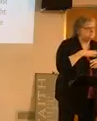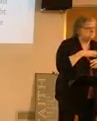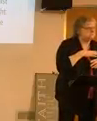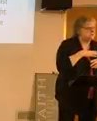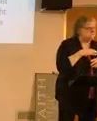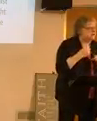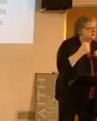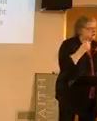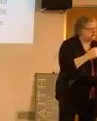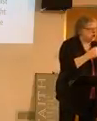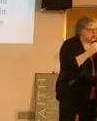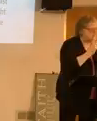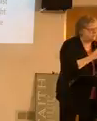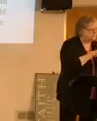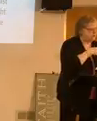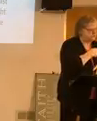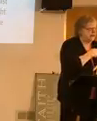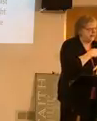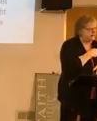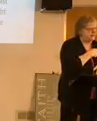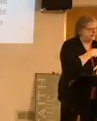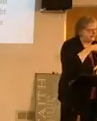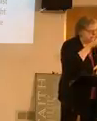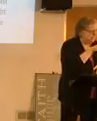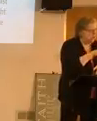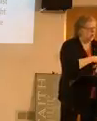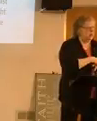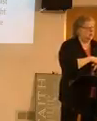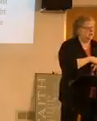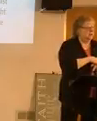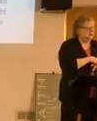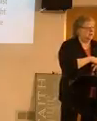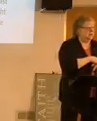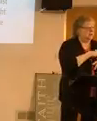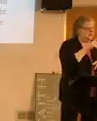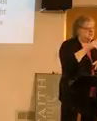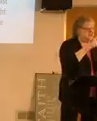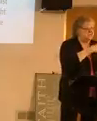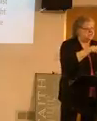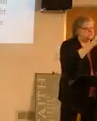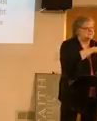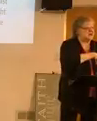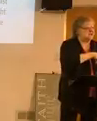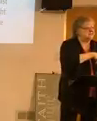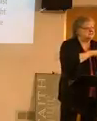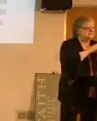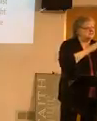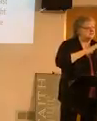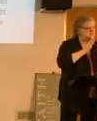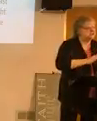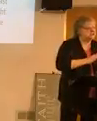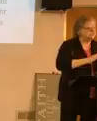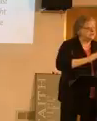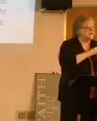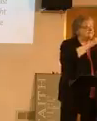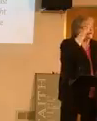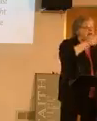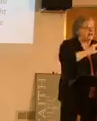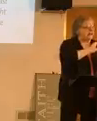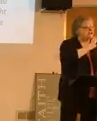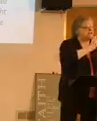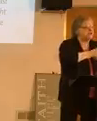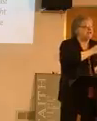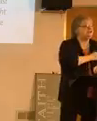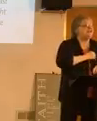very strong personality. He was a Pharisee, and yet look how God has changed